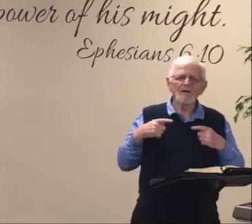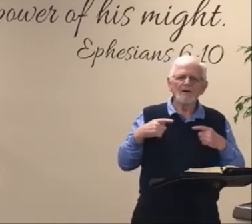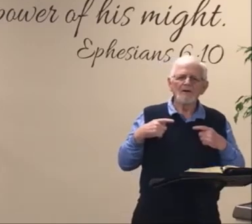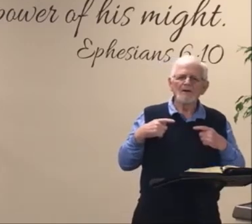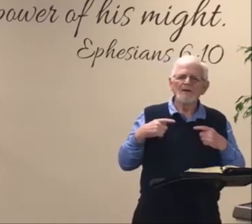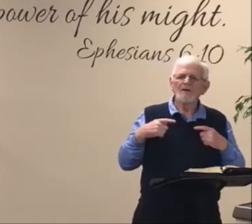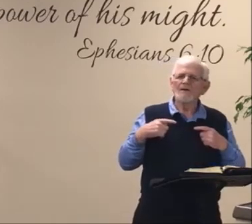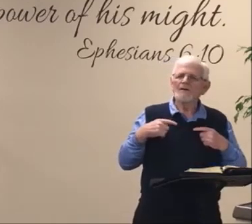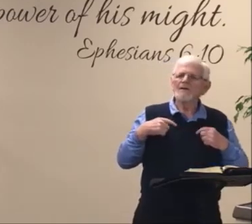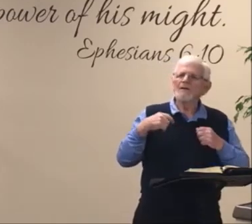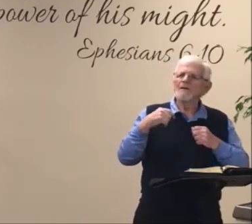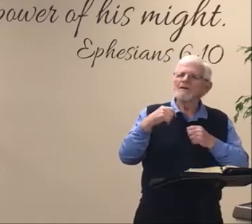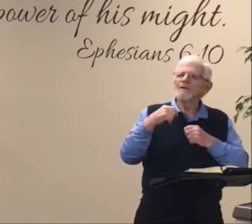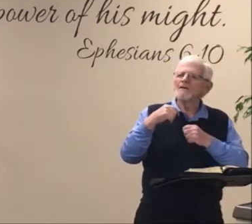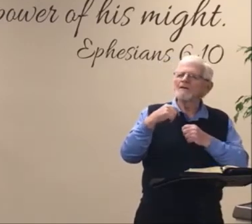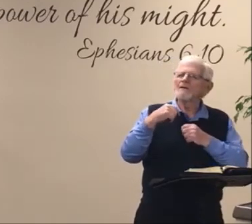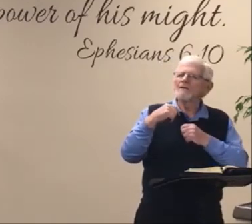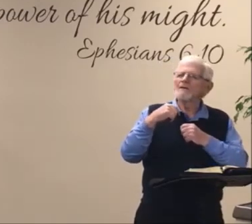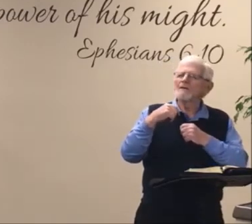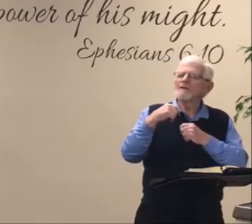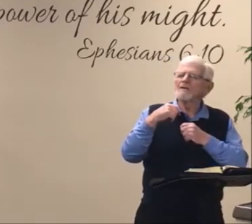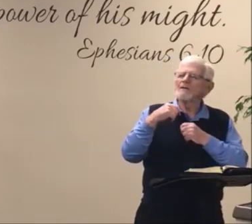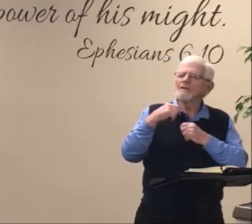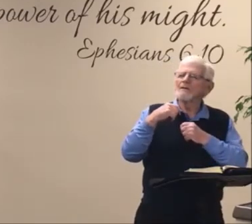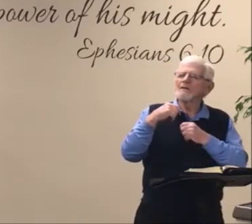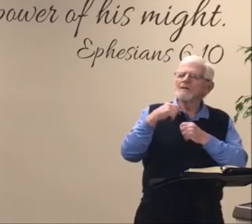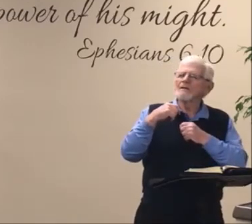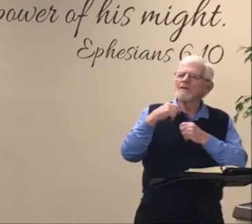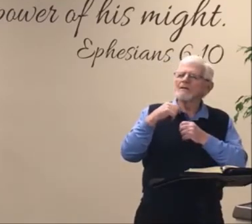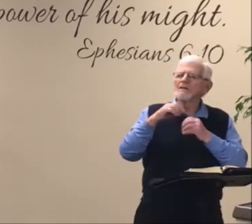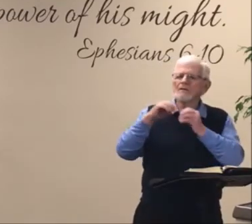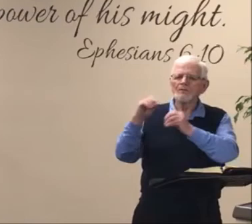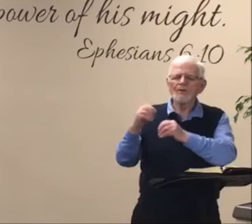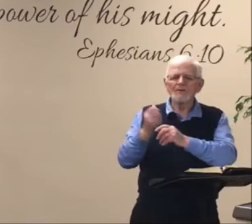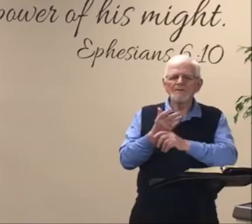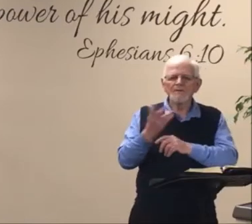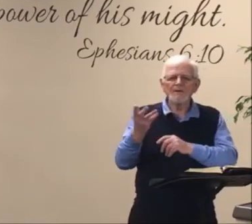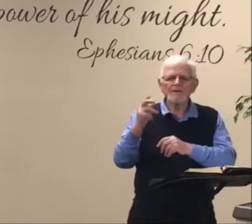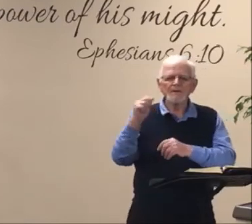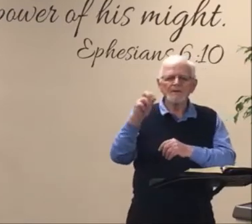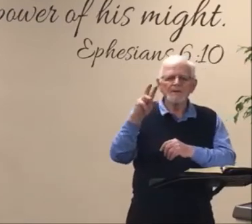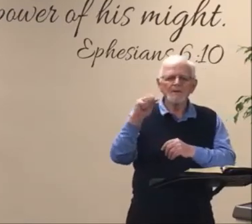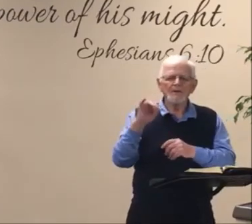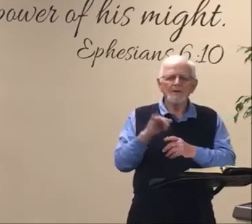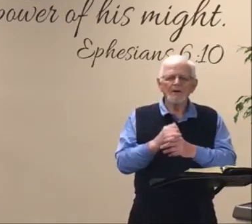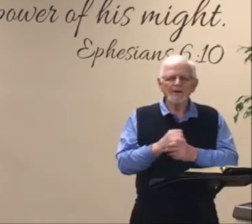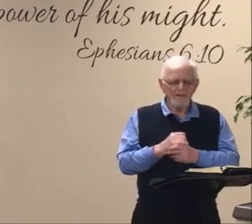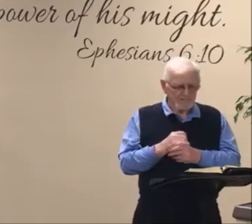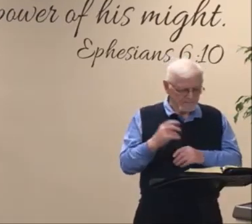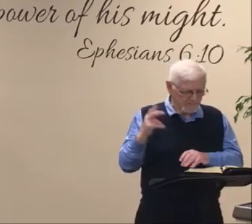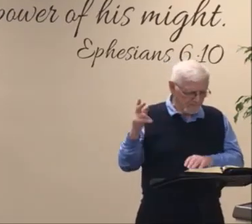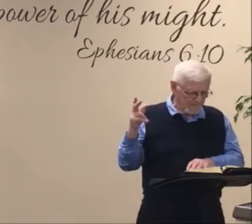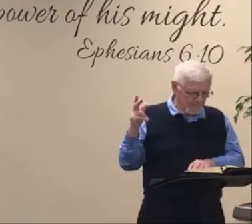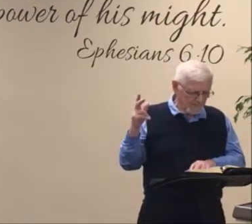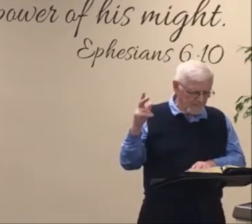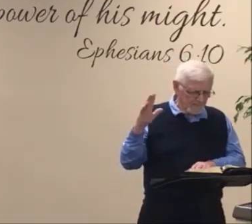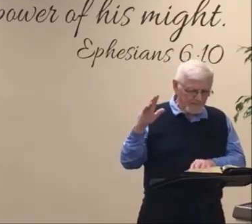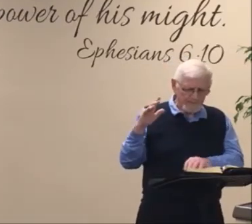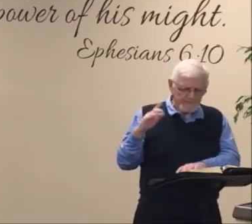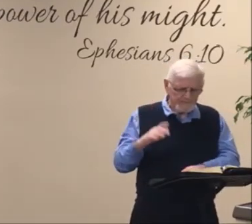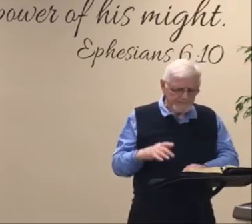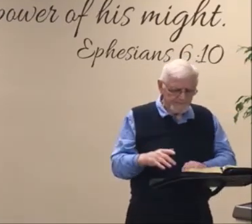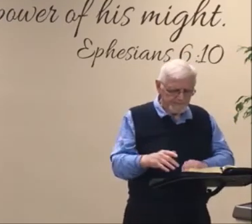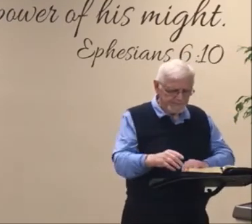Number next, God says, let's put some toys away. Look at chapter 35. Chapter 35. Finish up